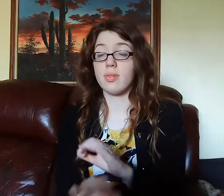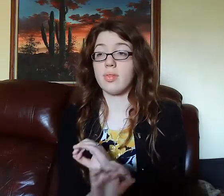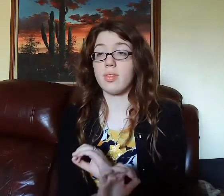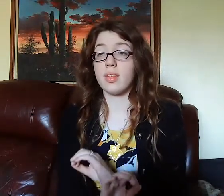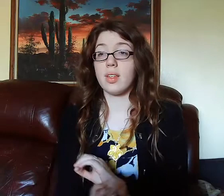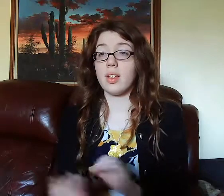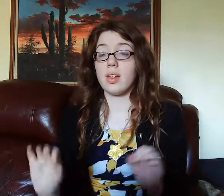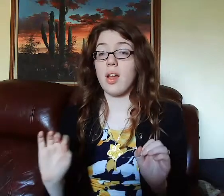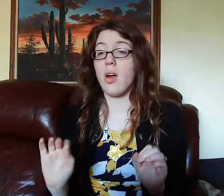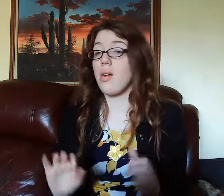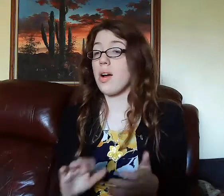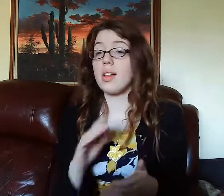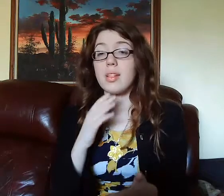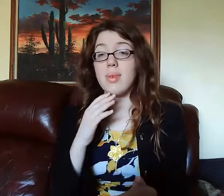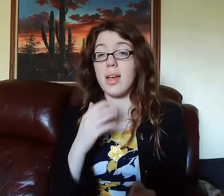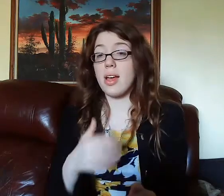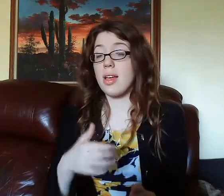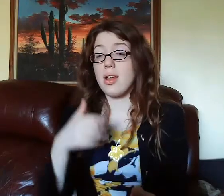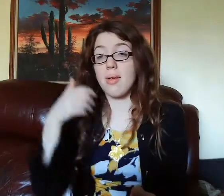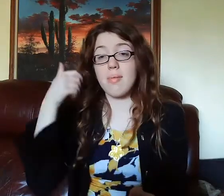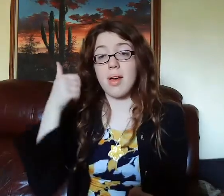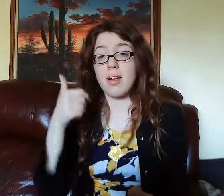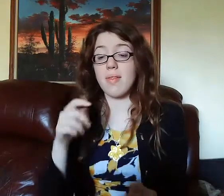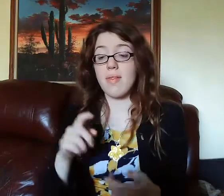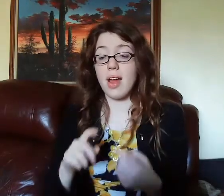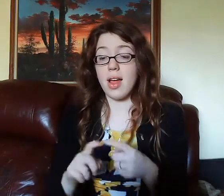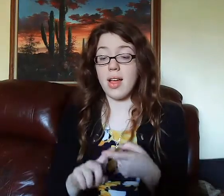No one's been a better friend